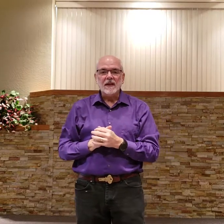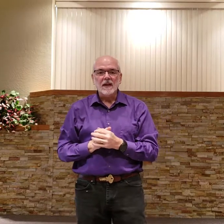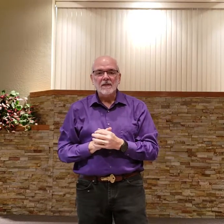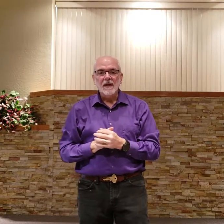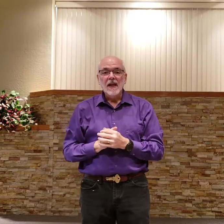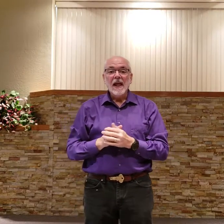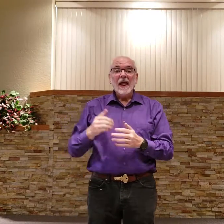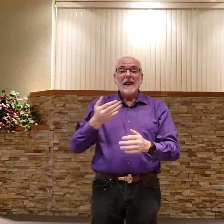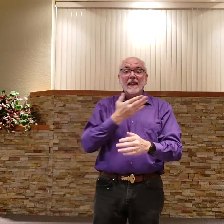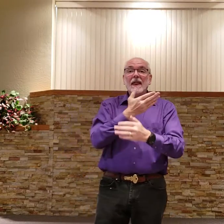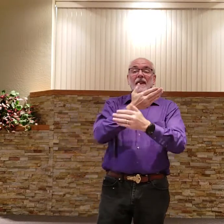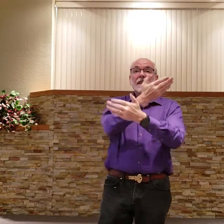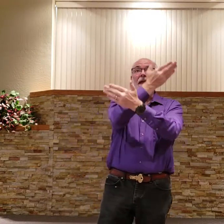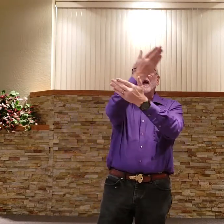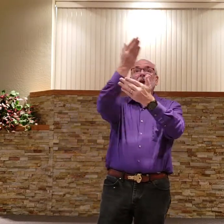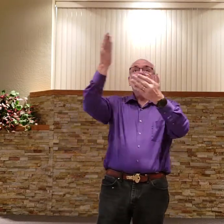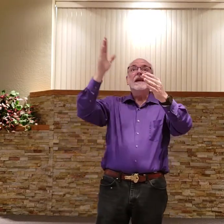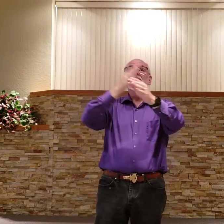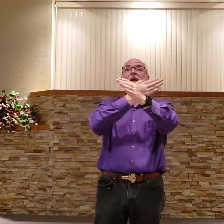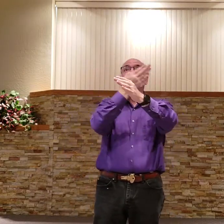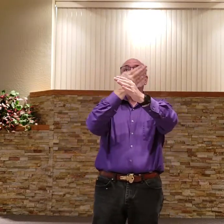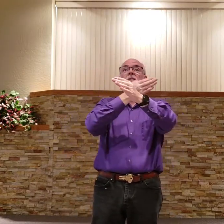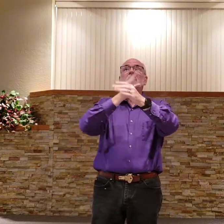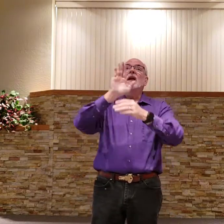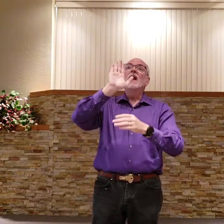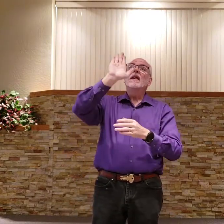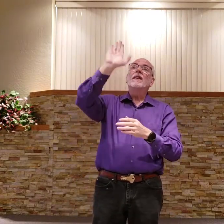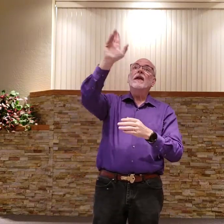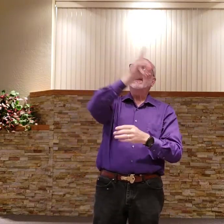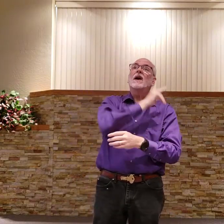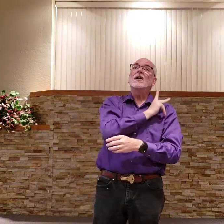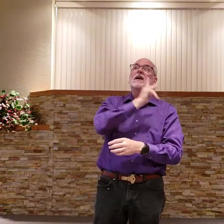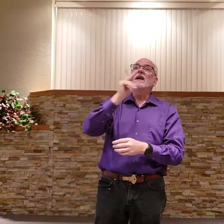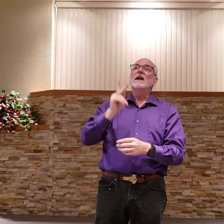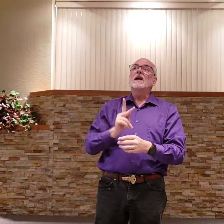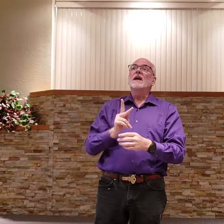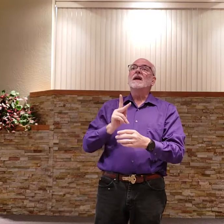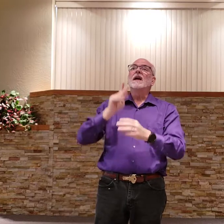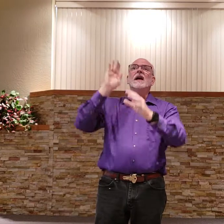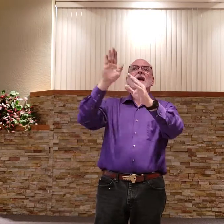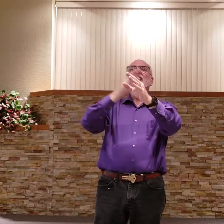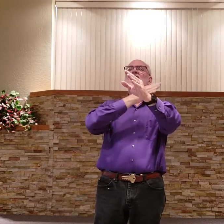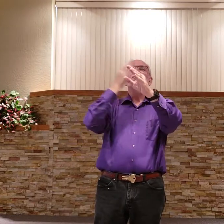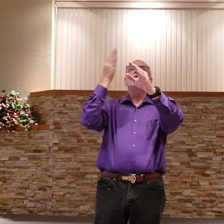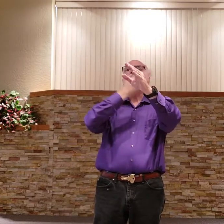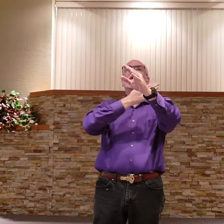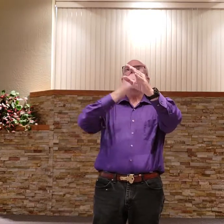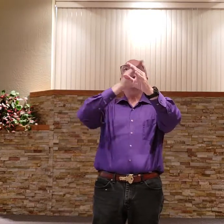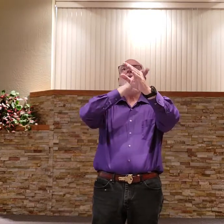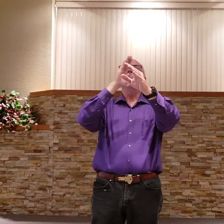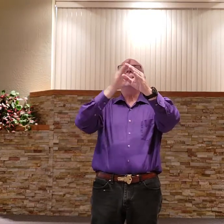Okay? They hymned their king in